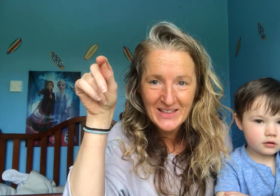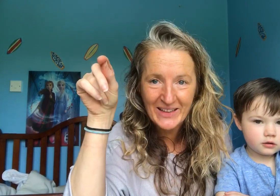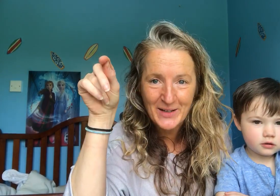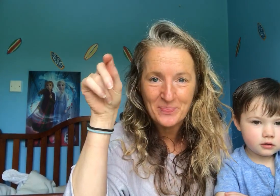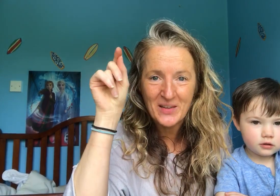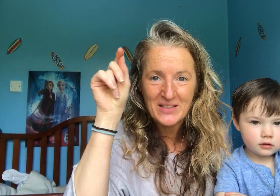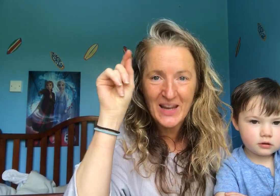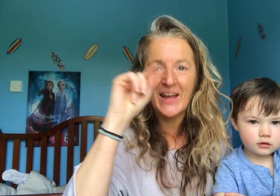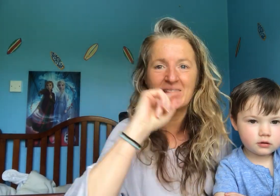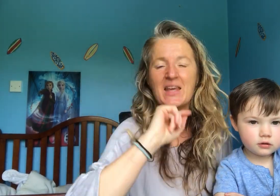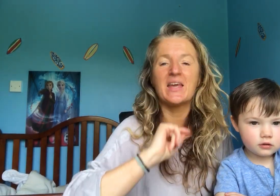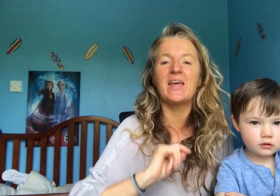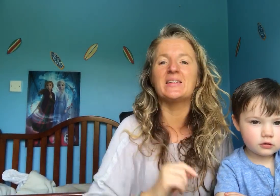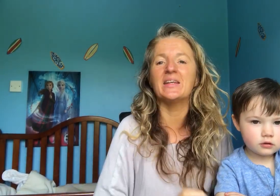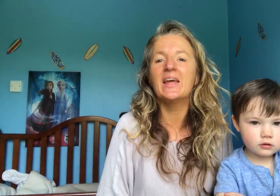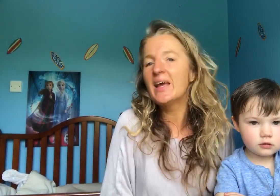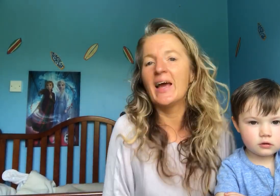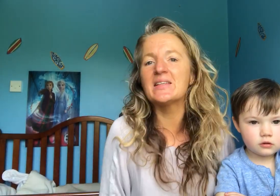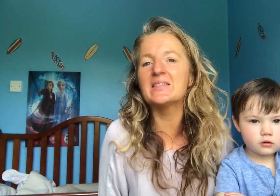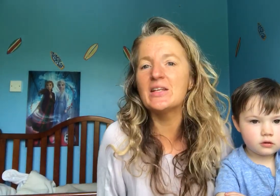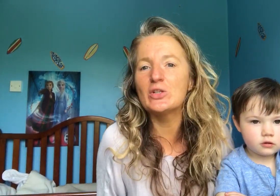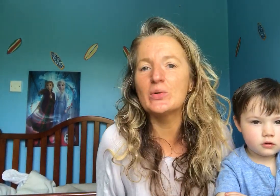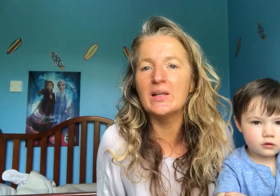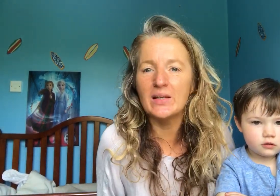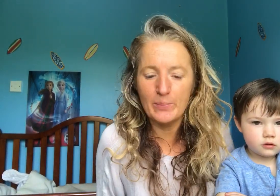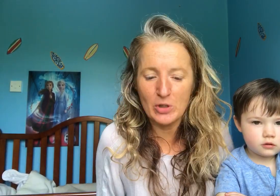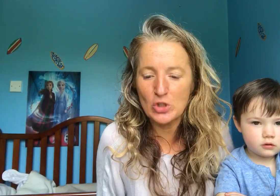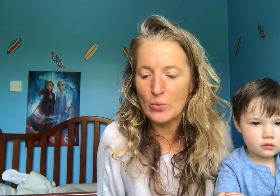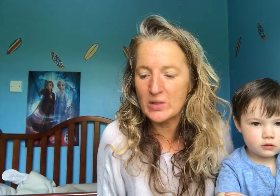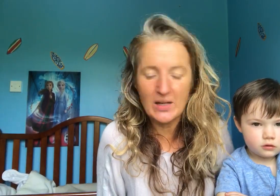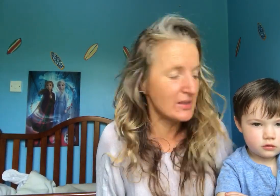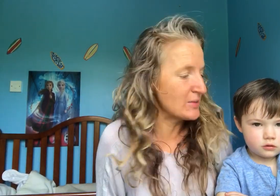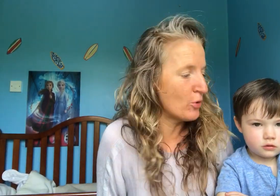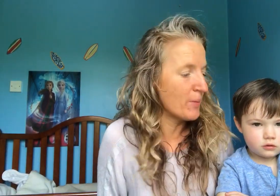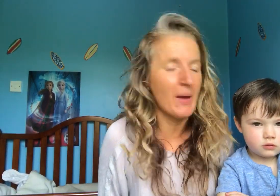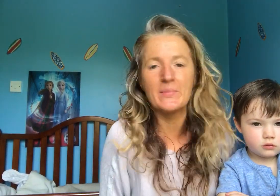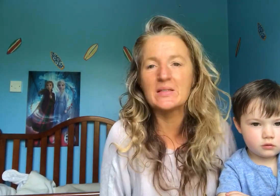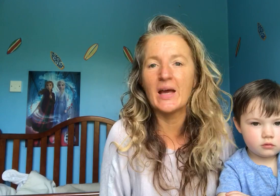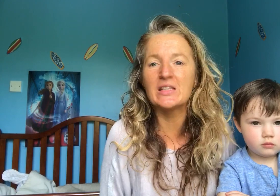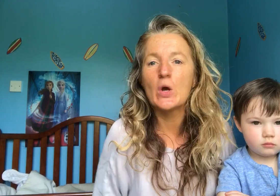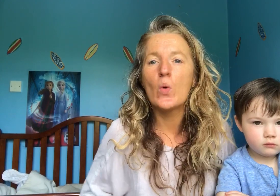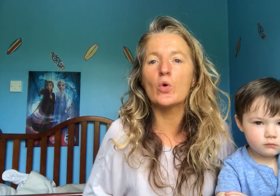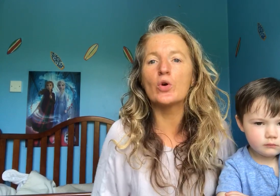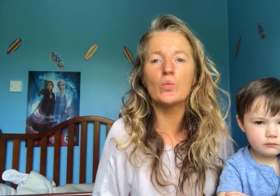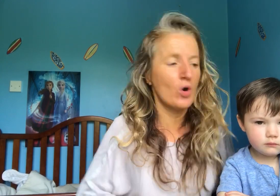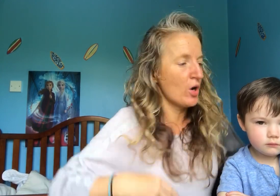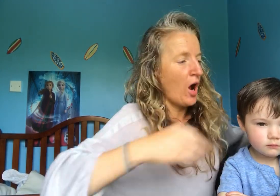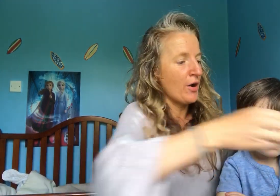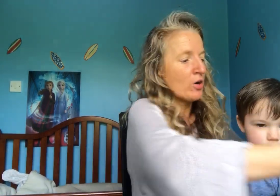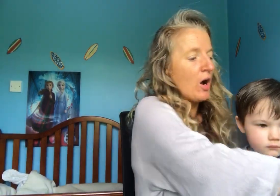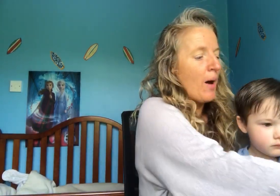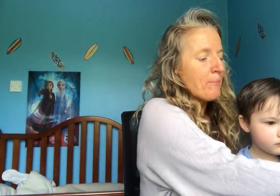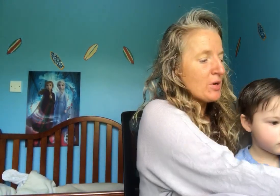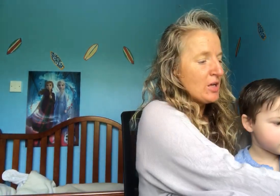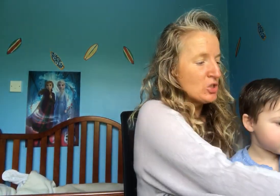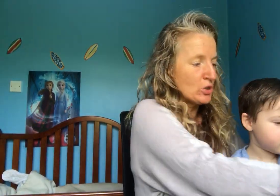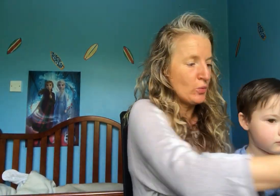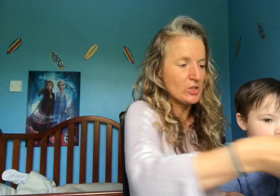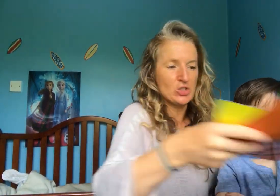Cadine. Day Cadine. And instead of doing a little bit of show and tell this morning, mams and dads, we're going to work on our comprehension